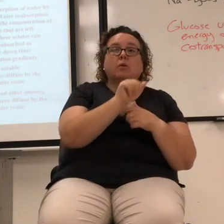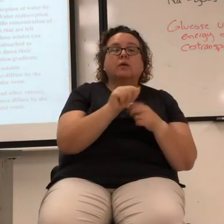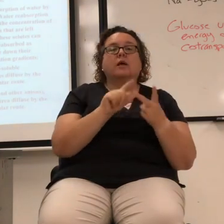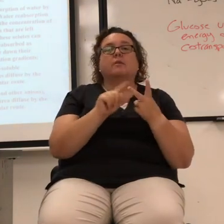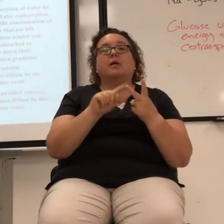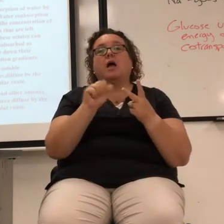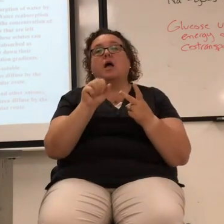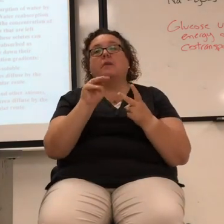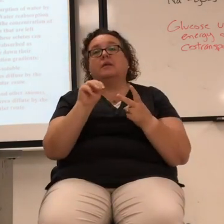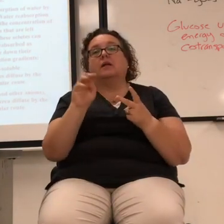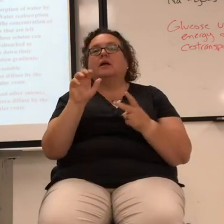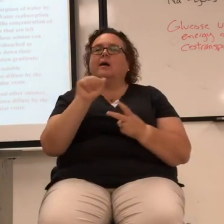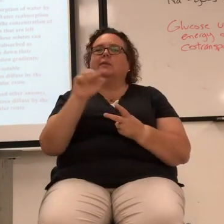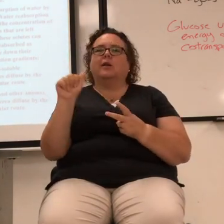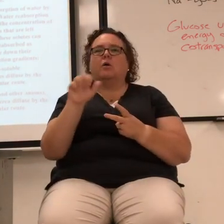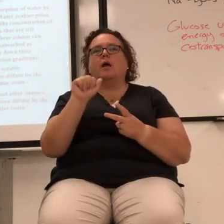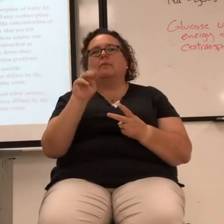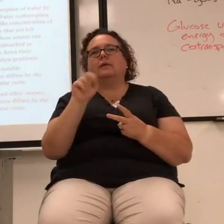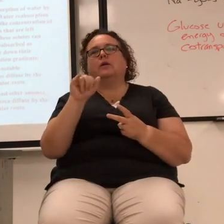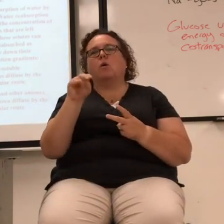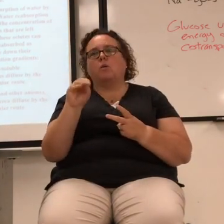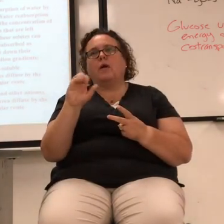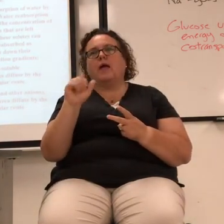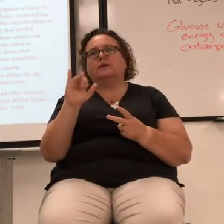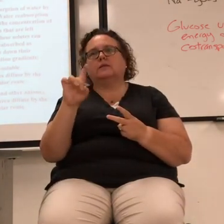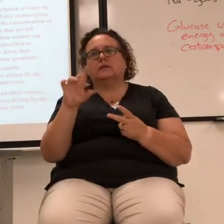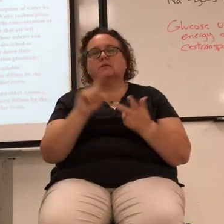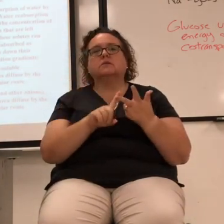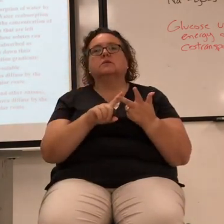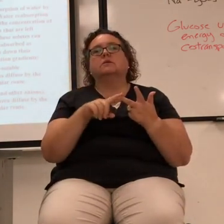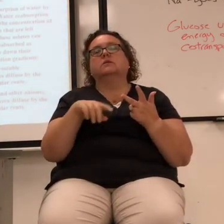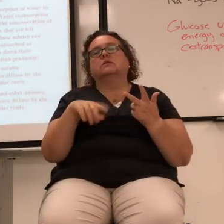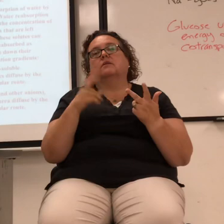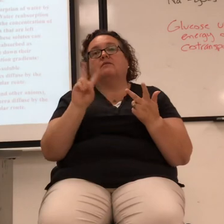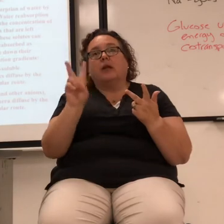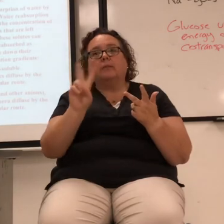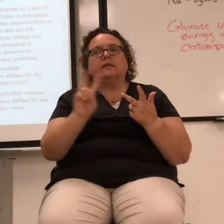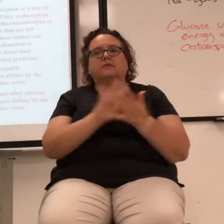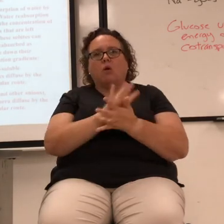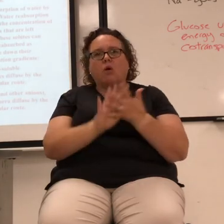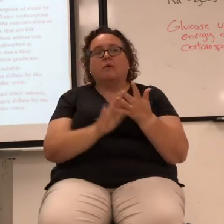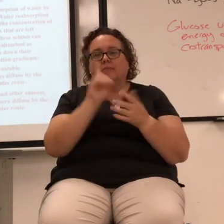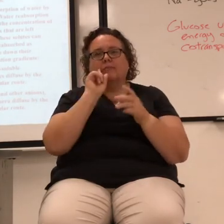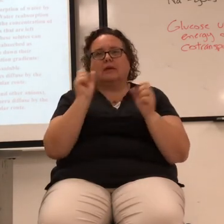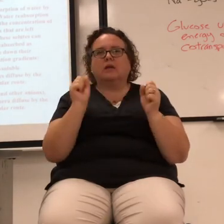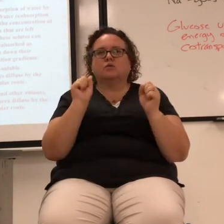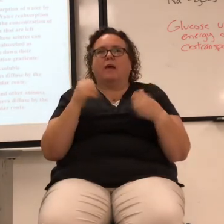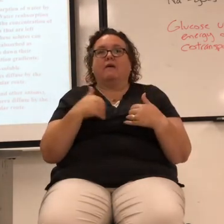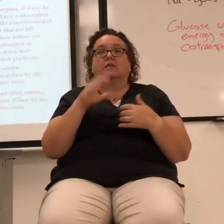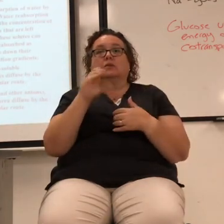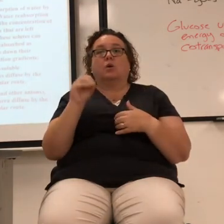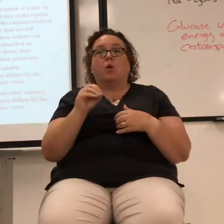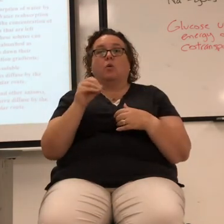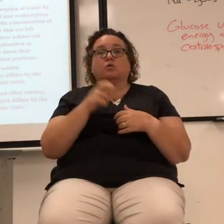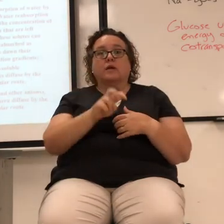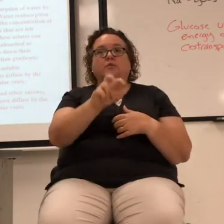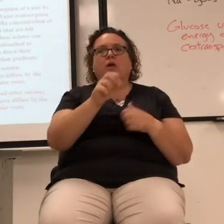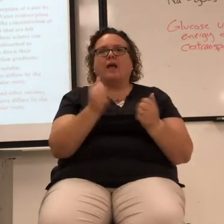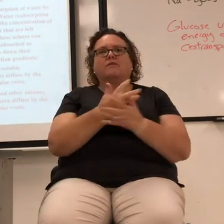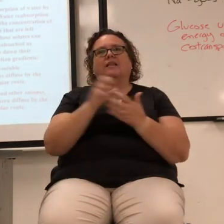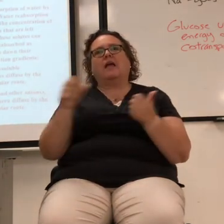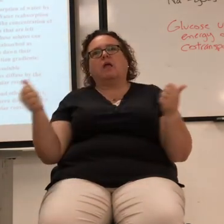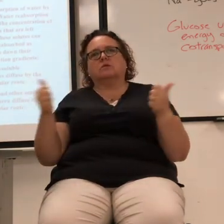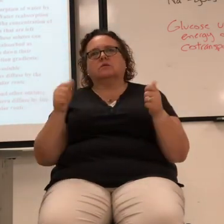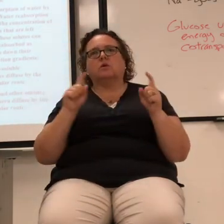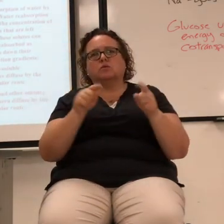sodium, okay? So that's why I said just focus on sodium. Because you got these co-transporters, everything else goes with it. So